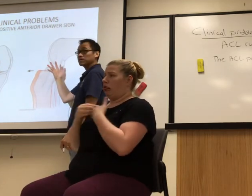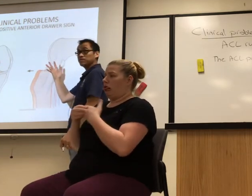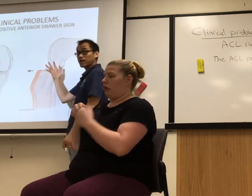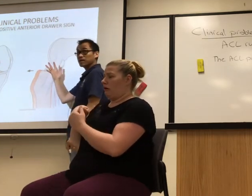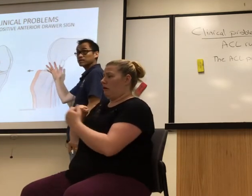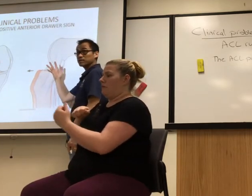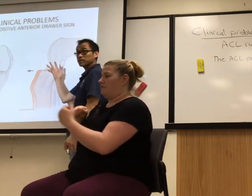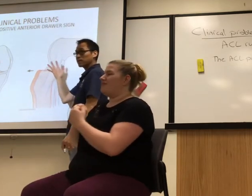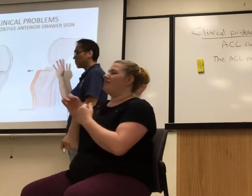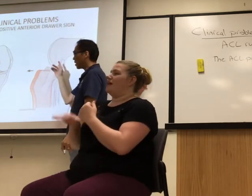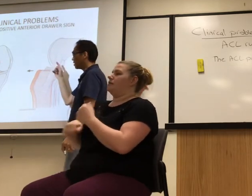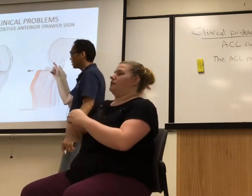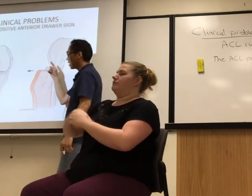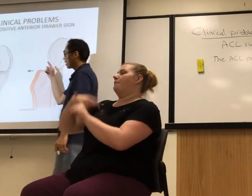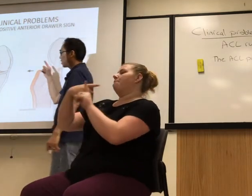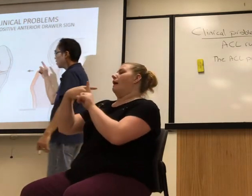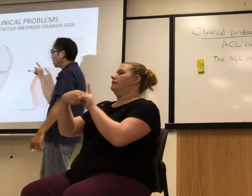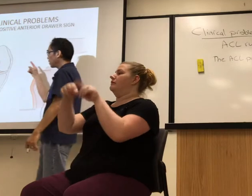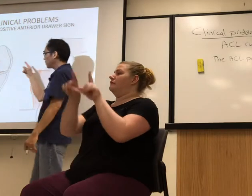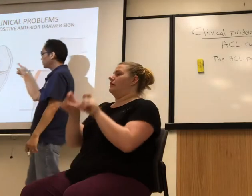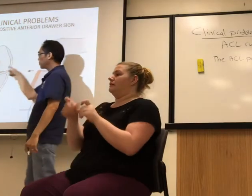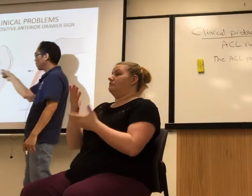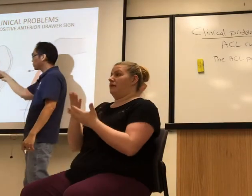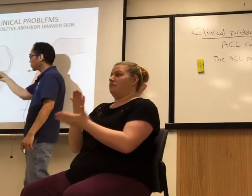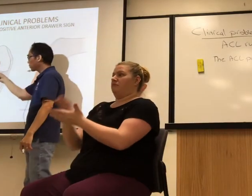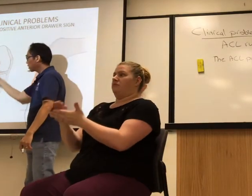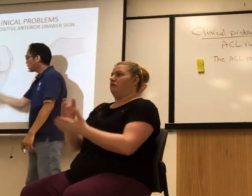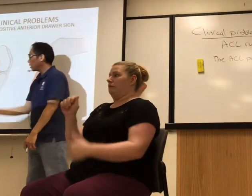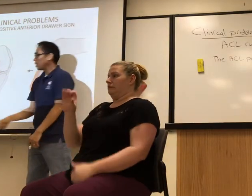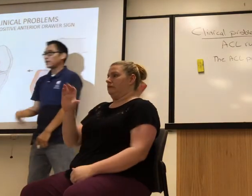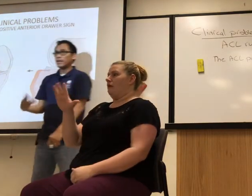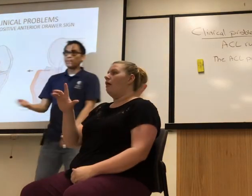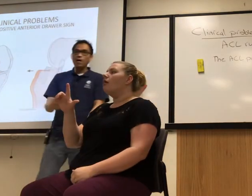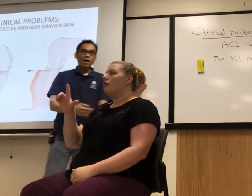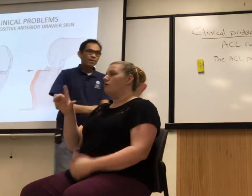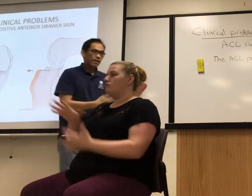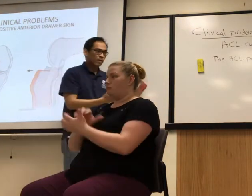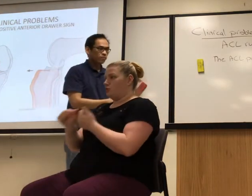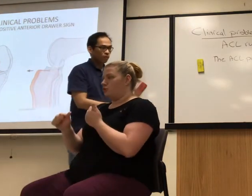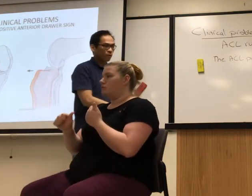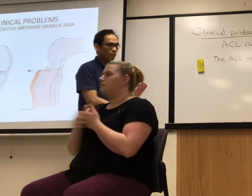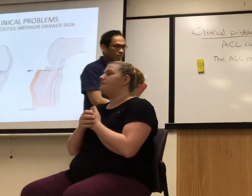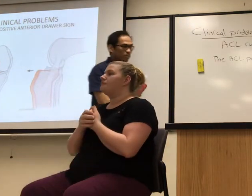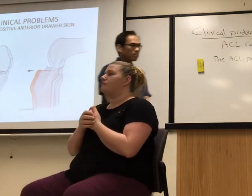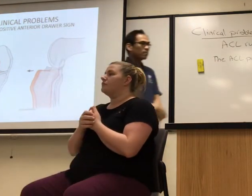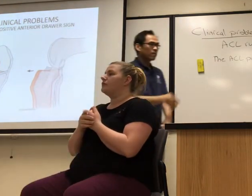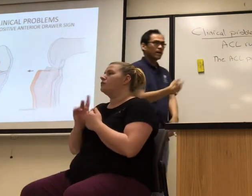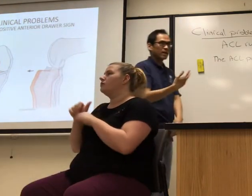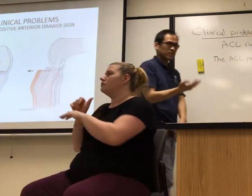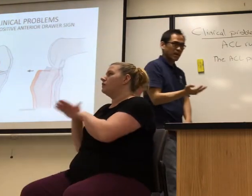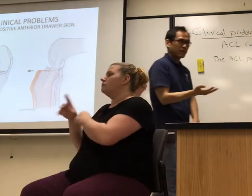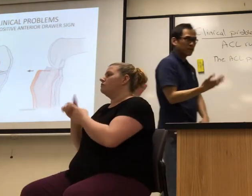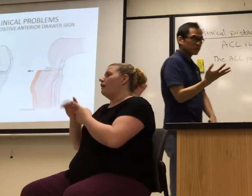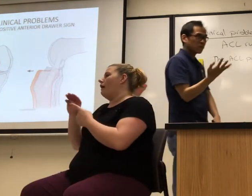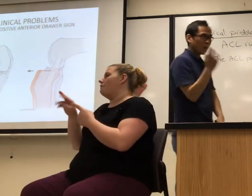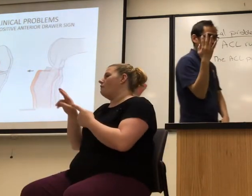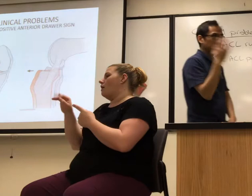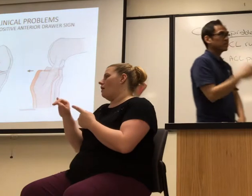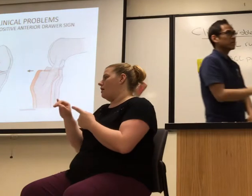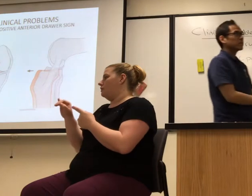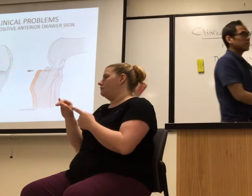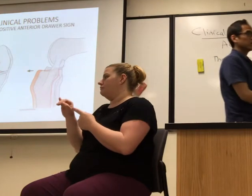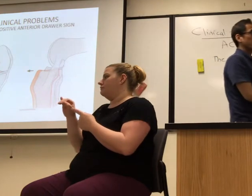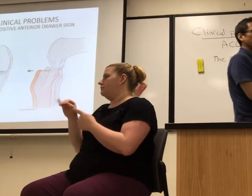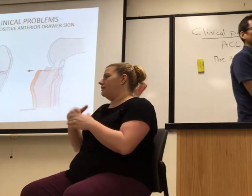a positive test that may indicate that this is ruptured. And an MRI may confirm the next day. They usually